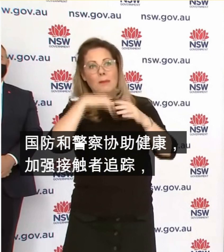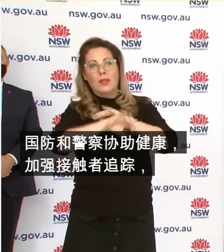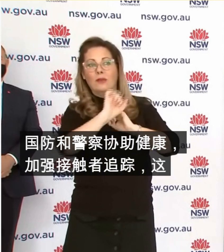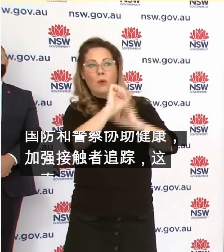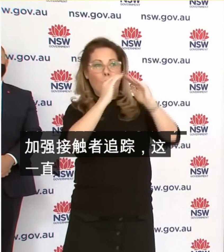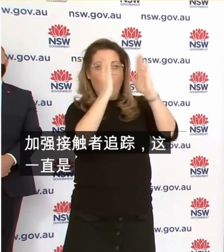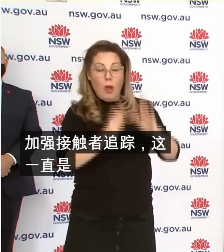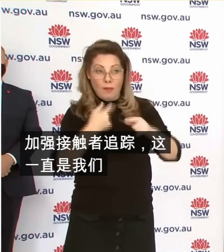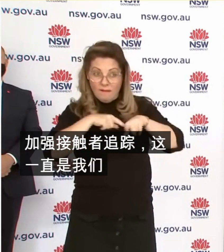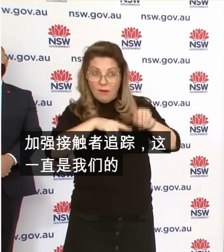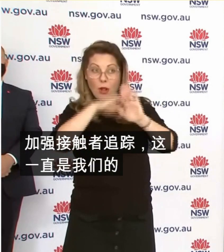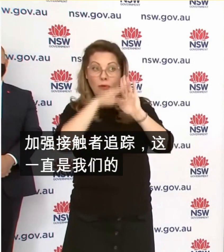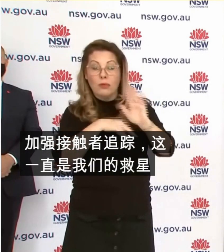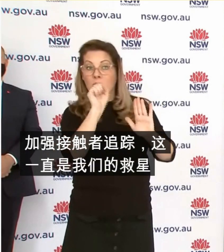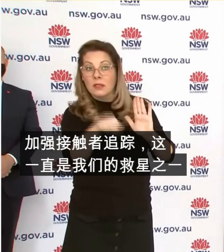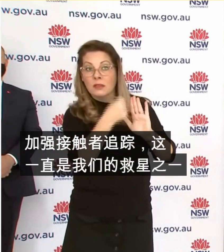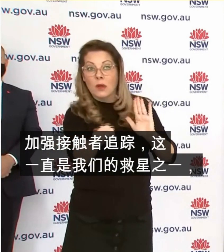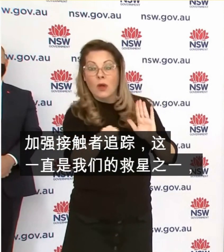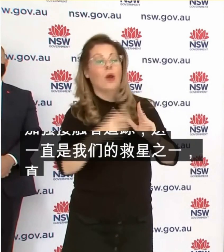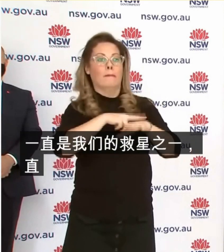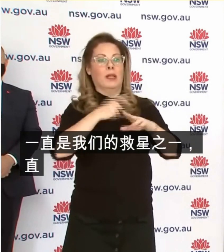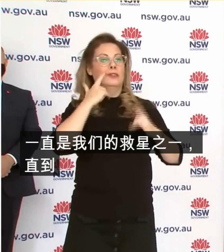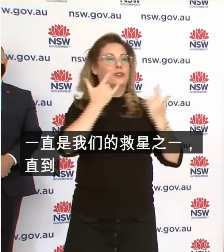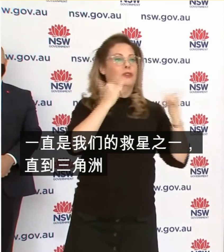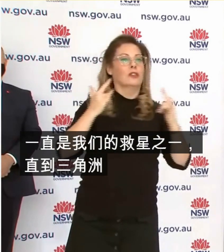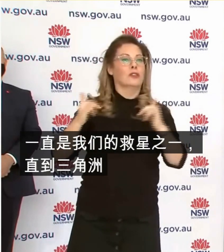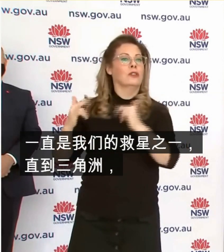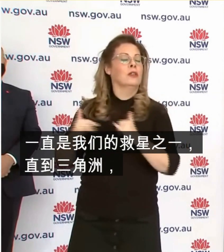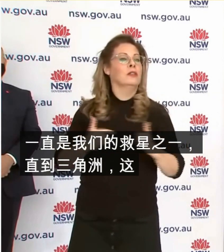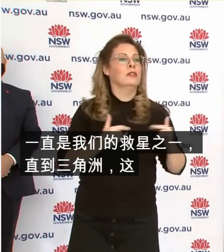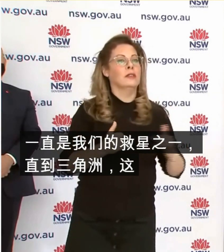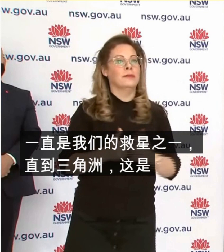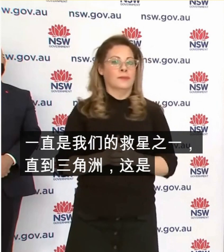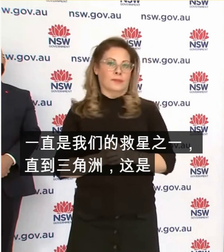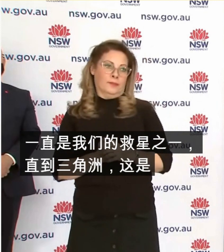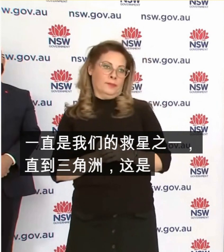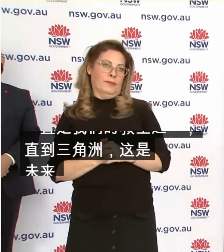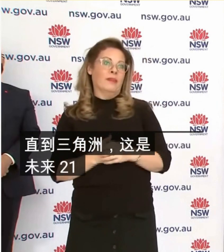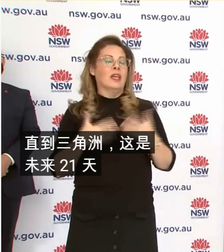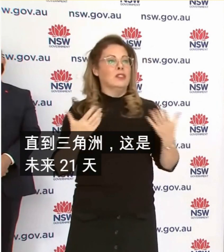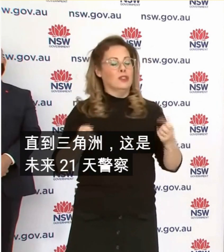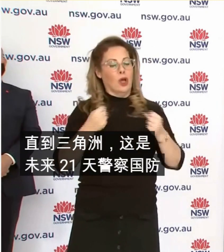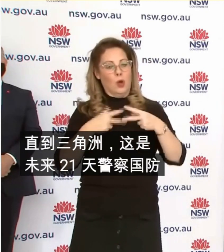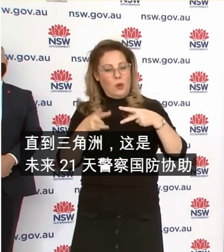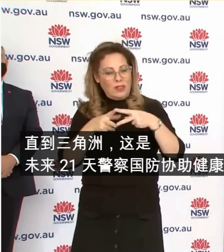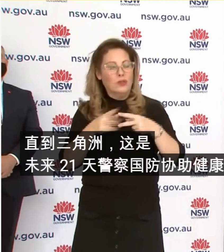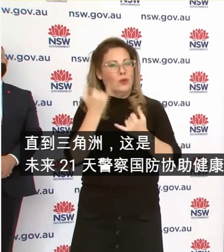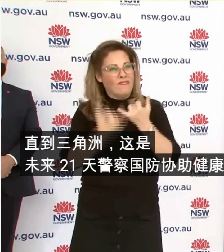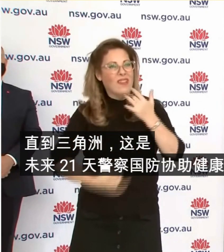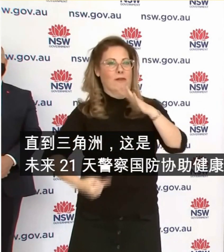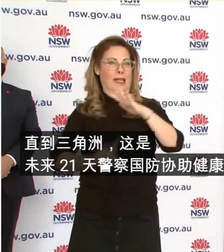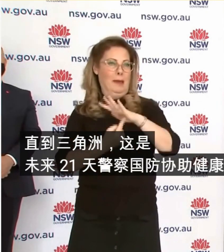supercharge the contact tracing, which has been one of the saviours for us up until Delta. That's the two key focuses for